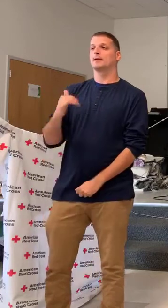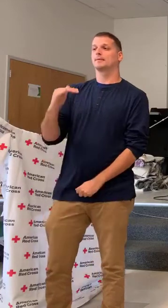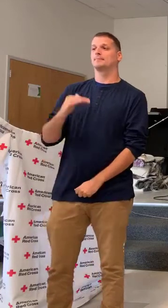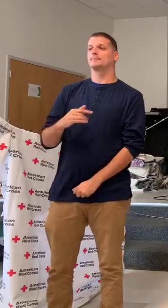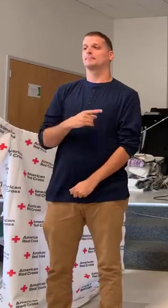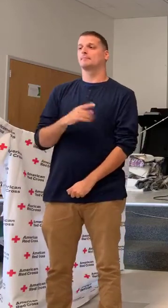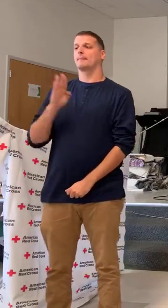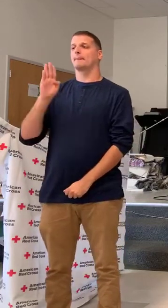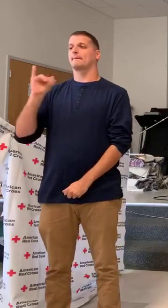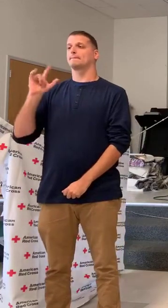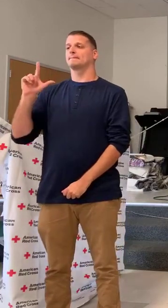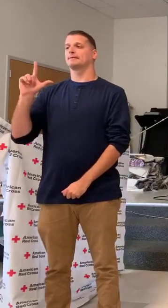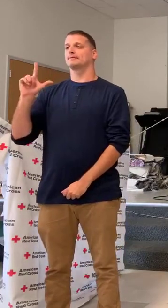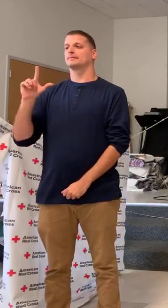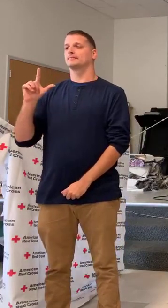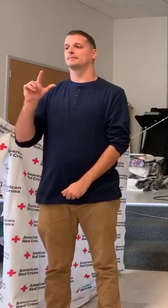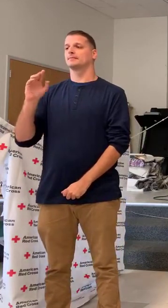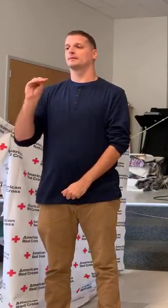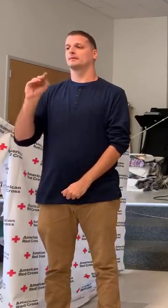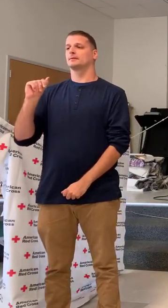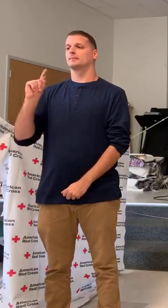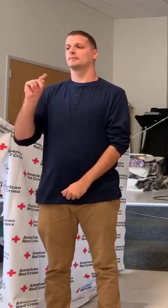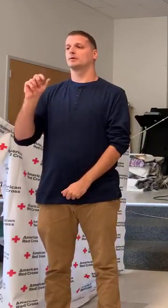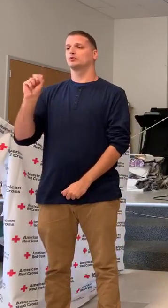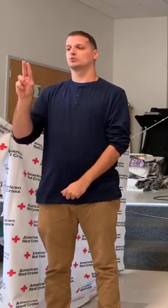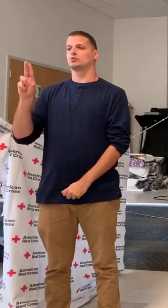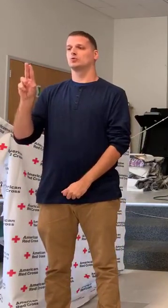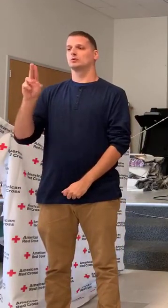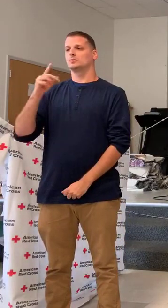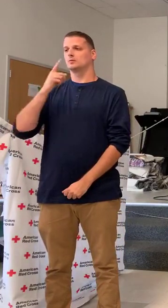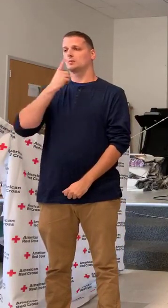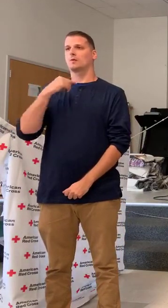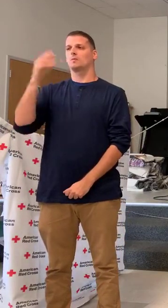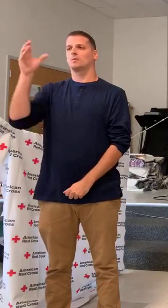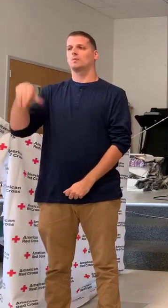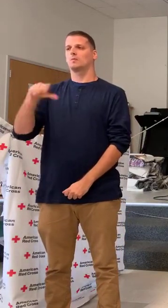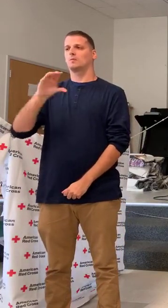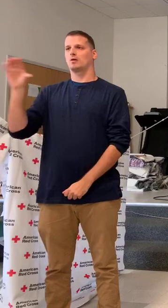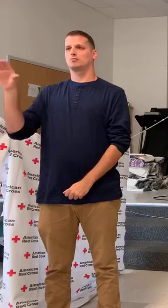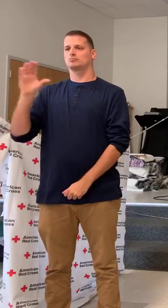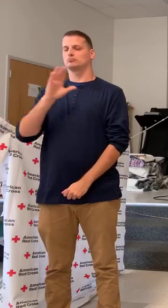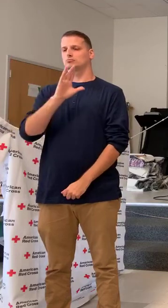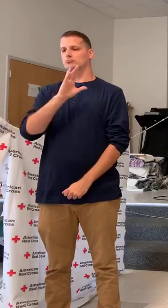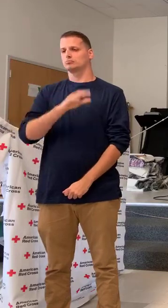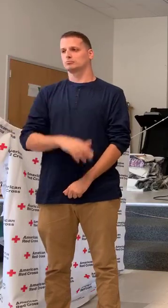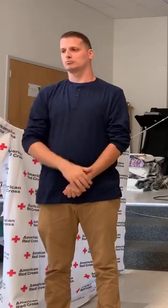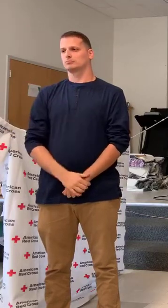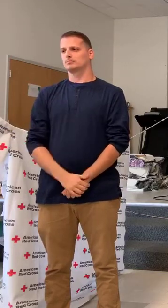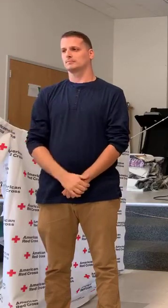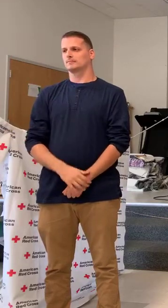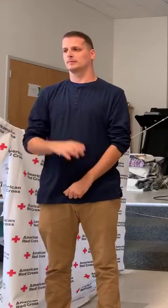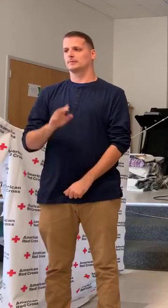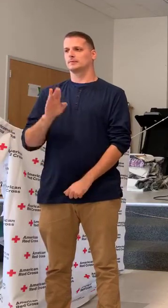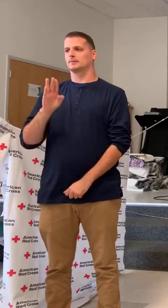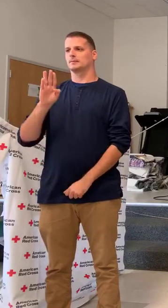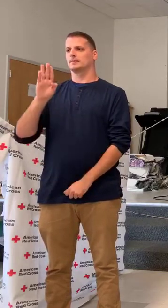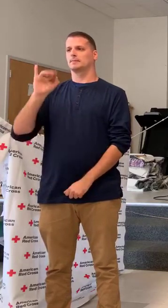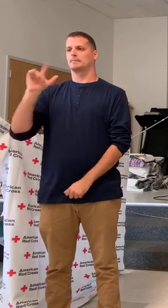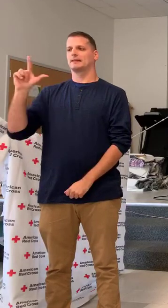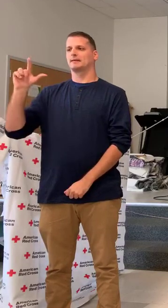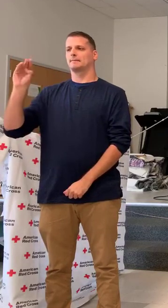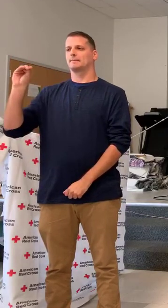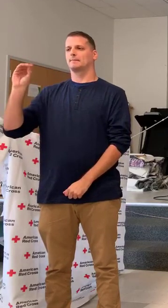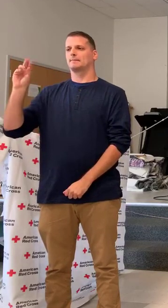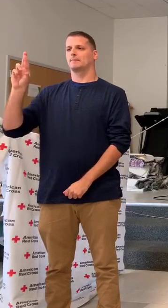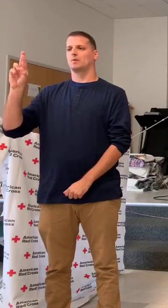with the MEDSU Disaster Red Cross. He's going to speak on behalf of the Red Cross, and that will actually then turn into a Q&A. So, Bill,